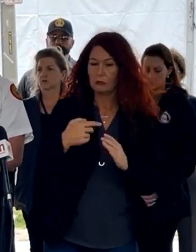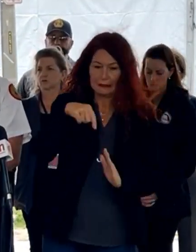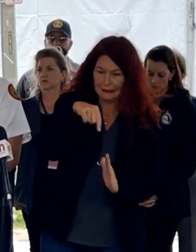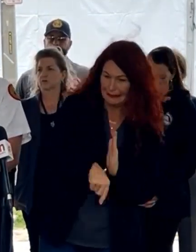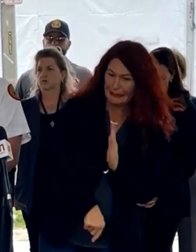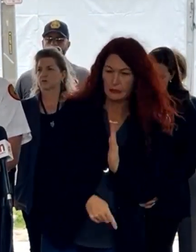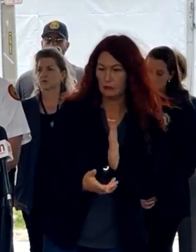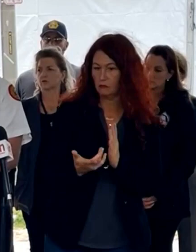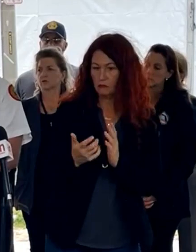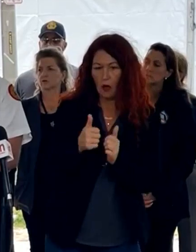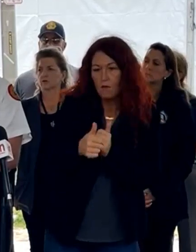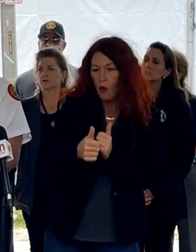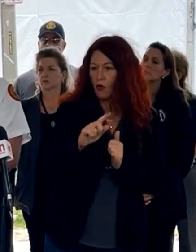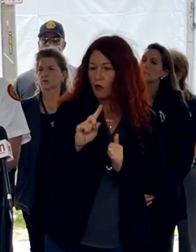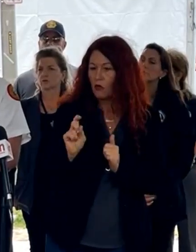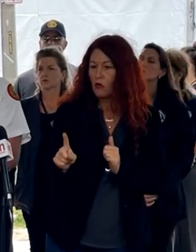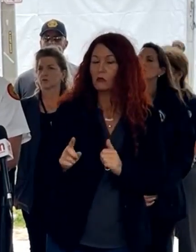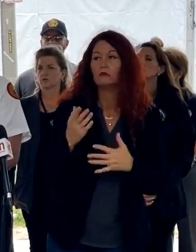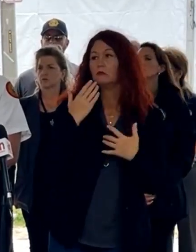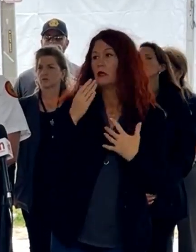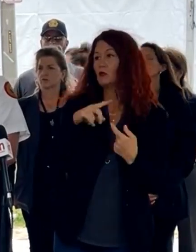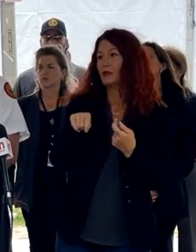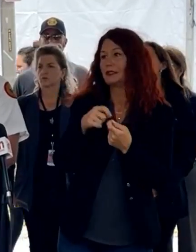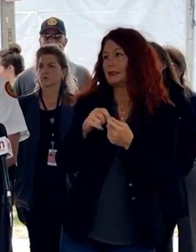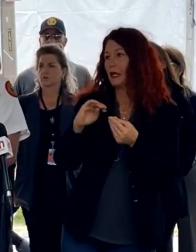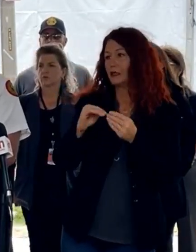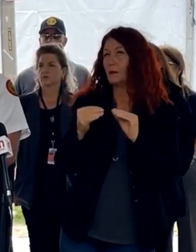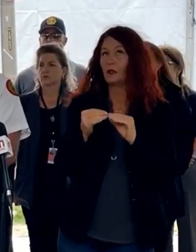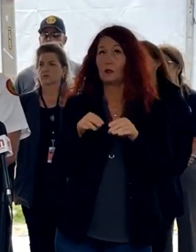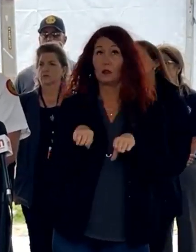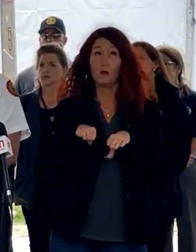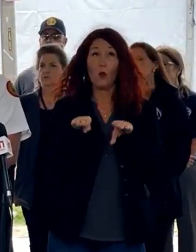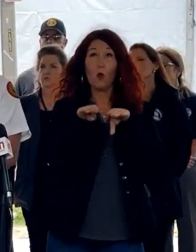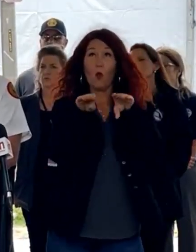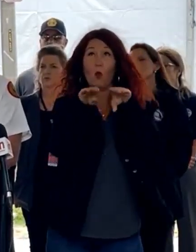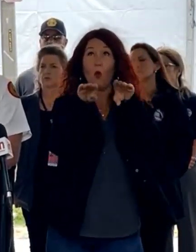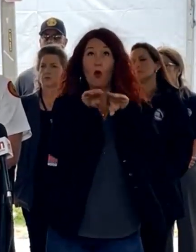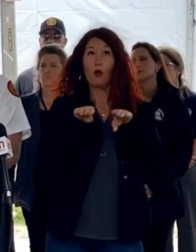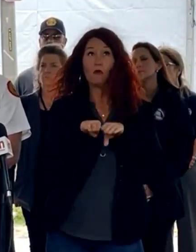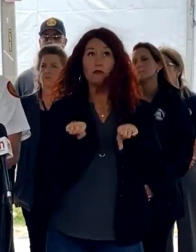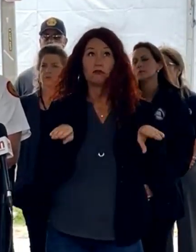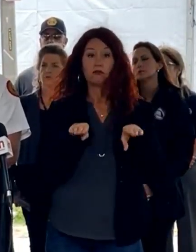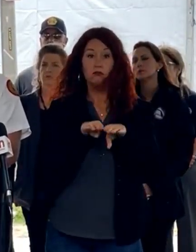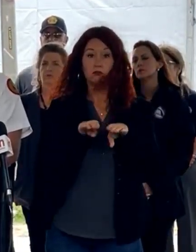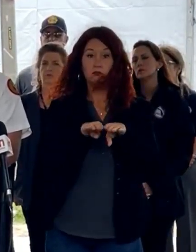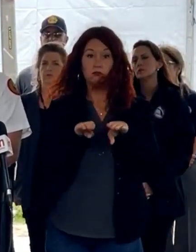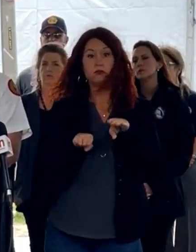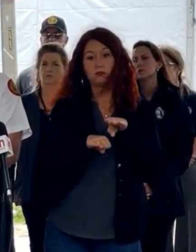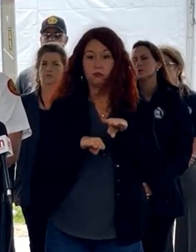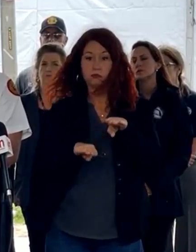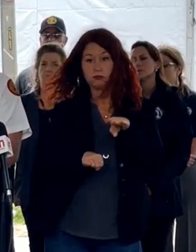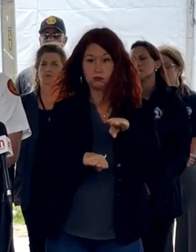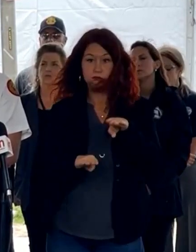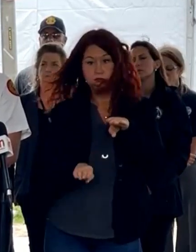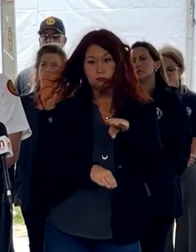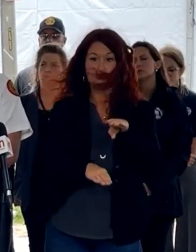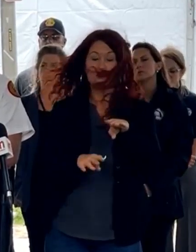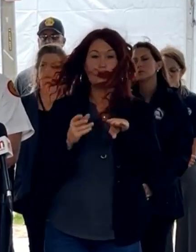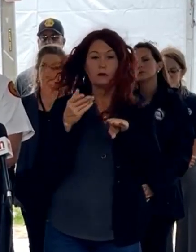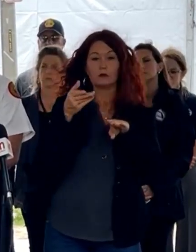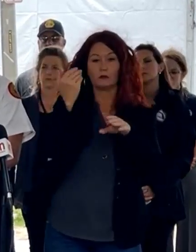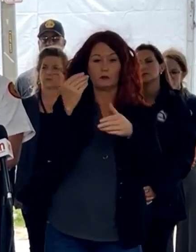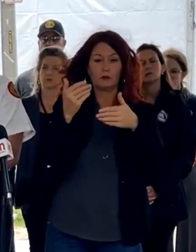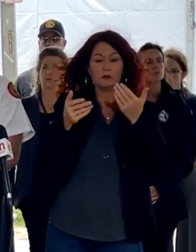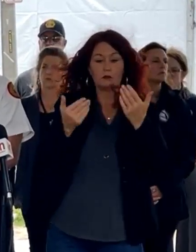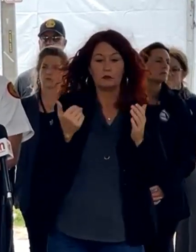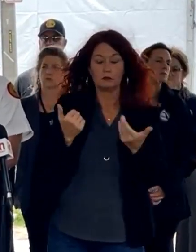feet per se to let you know. Definitely floor wise, we've definitely delayered several floors. But each grid